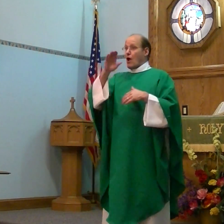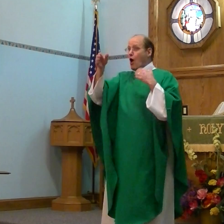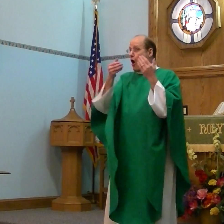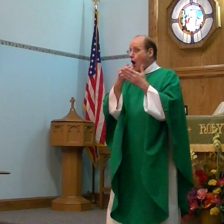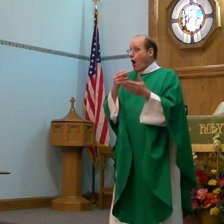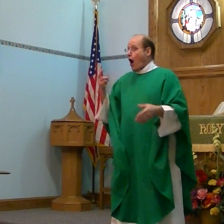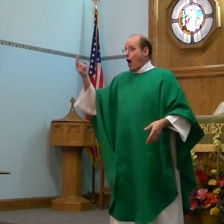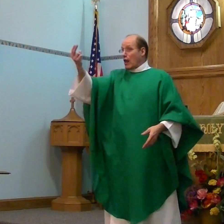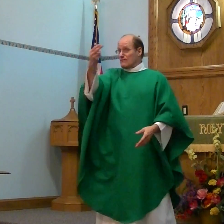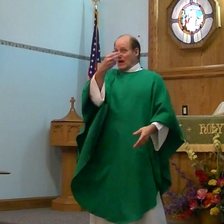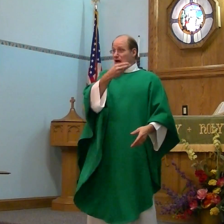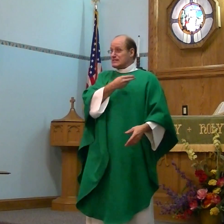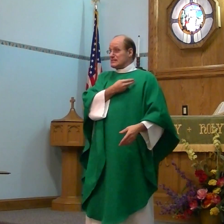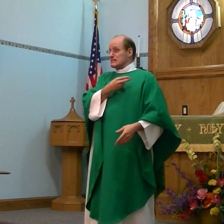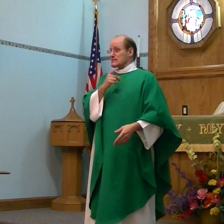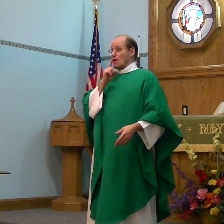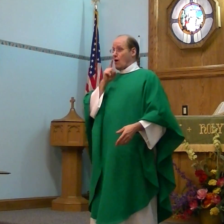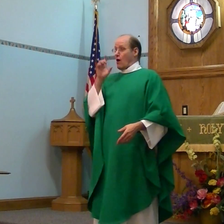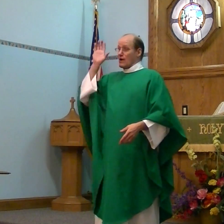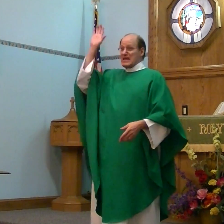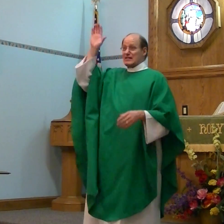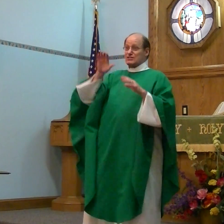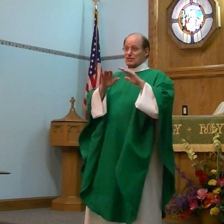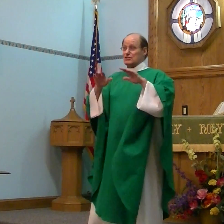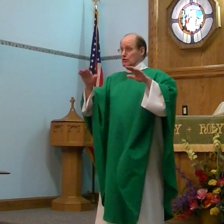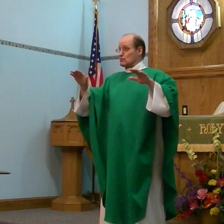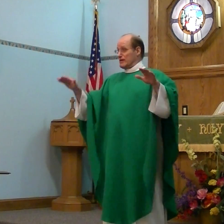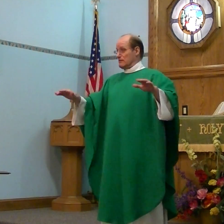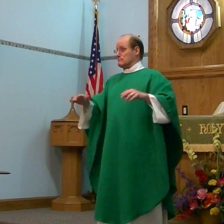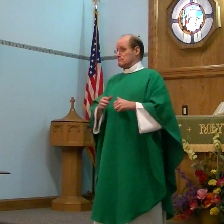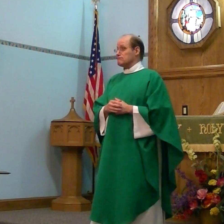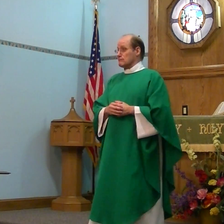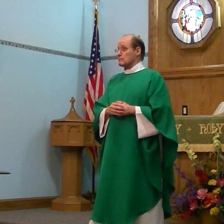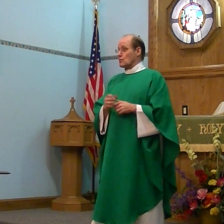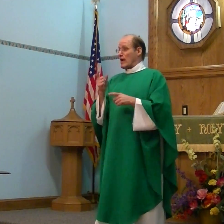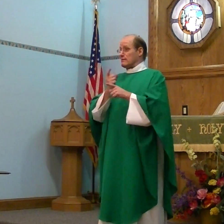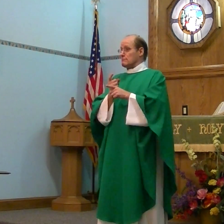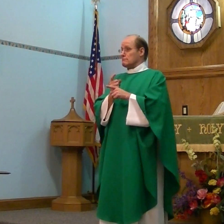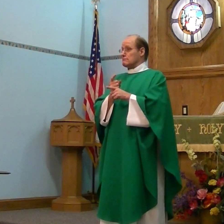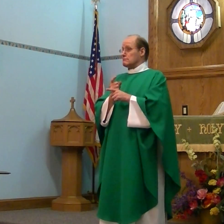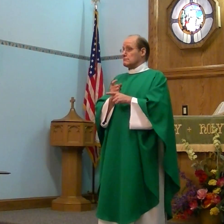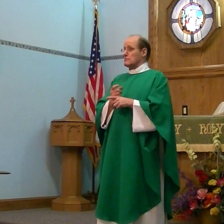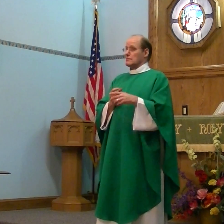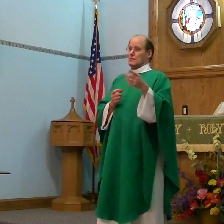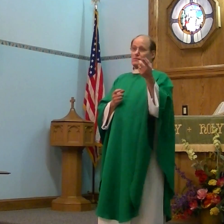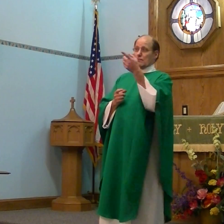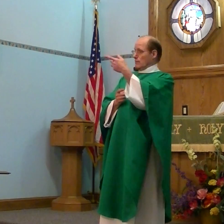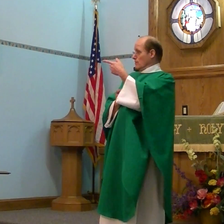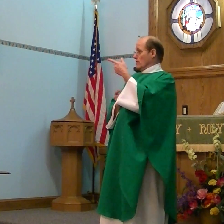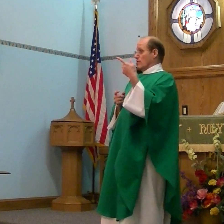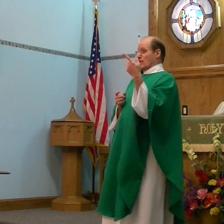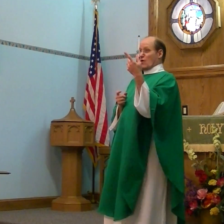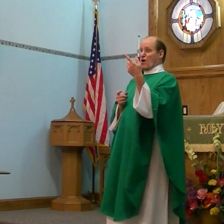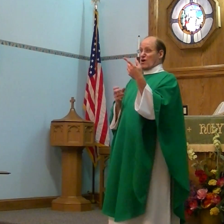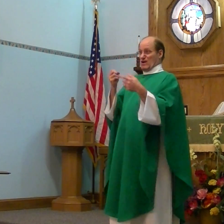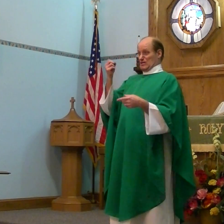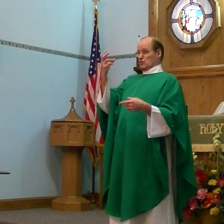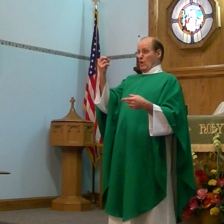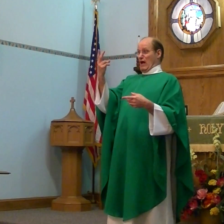All of us are his children, right? There are 12